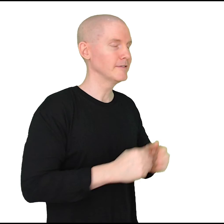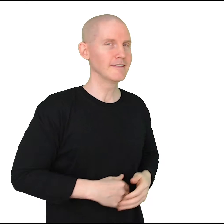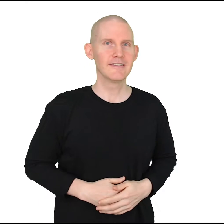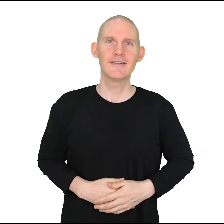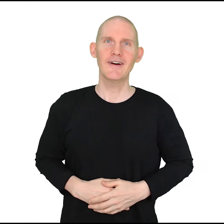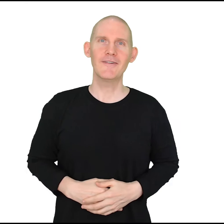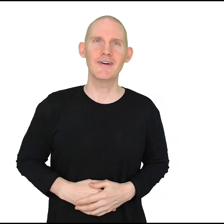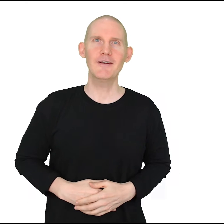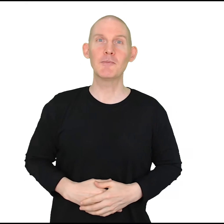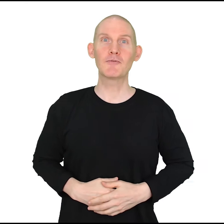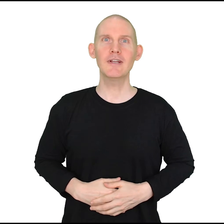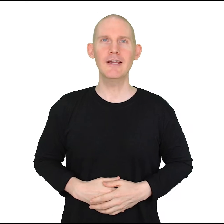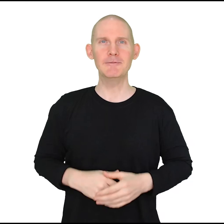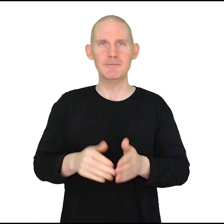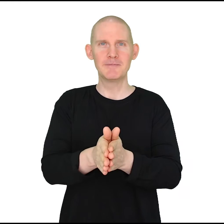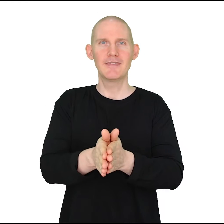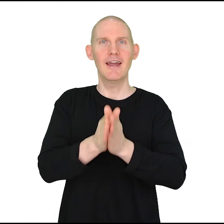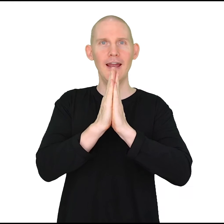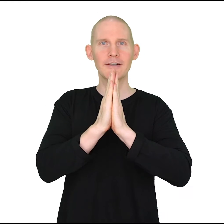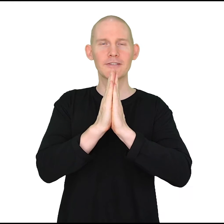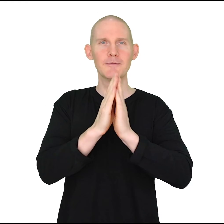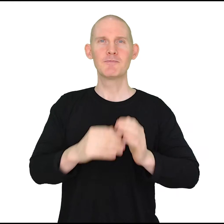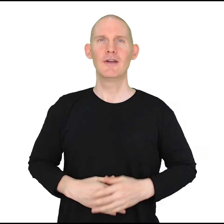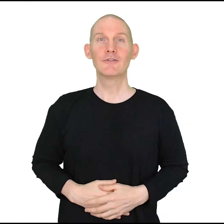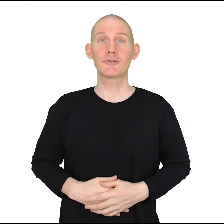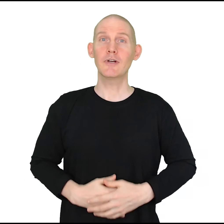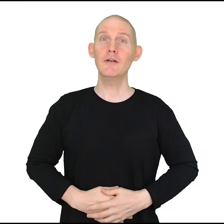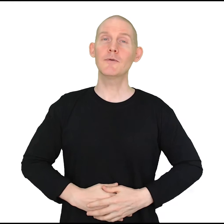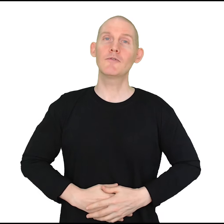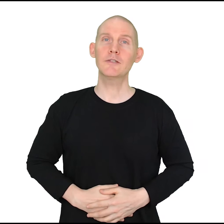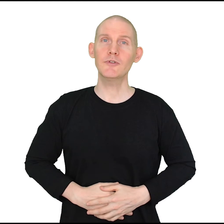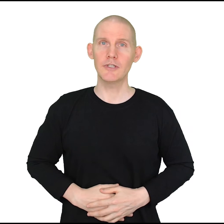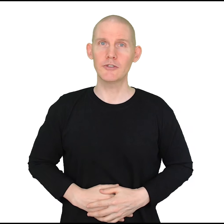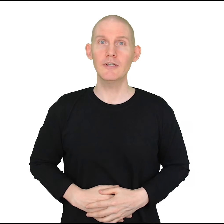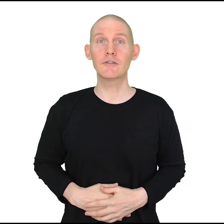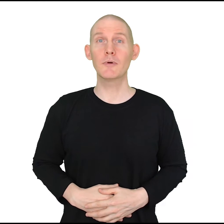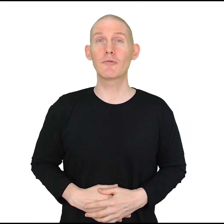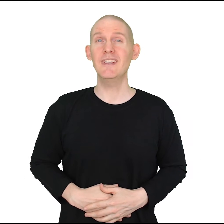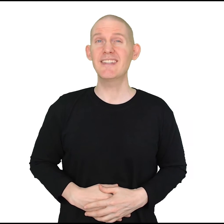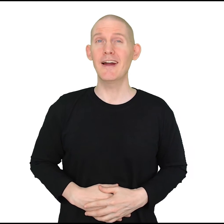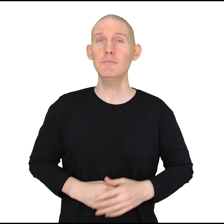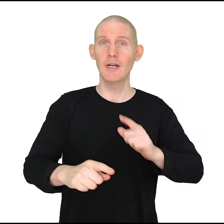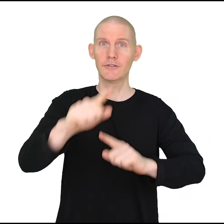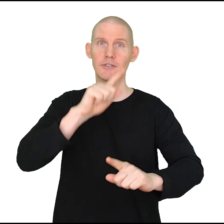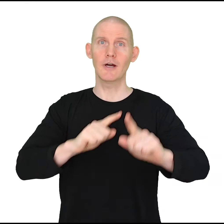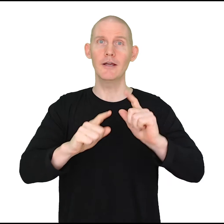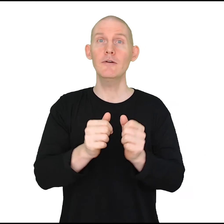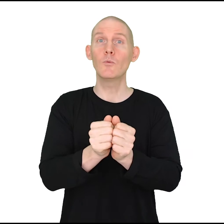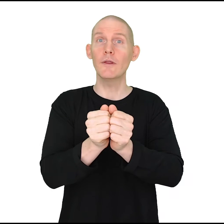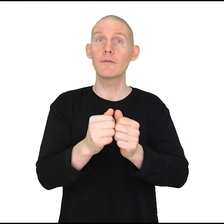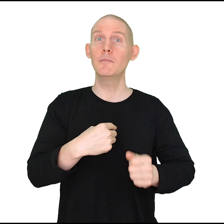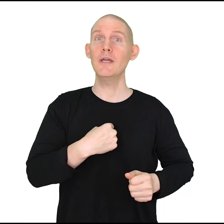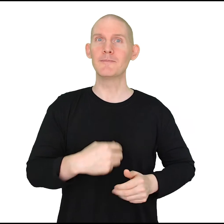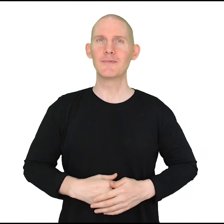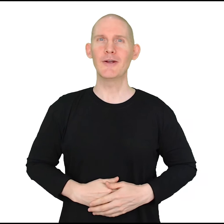Ask. All right, from the front again, ask. So starting from the rest position, let's do it 3 times. Sign